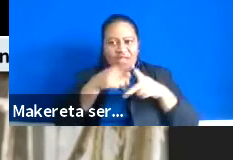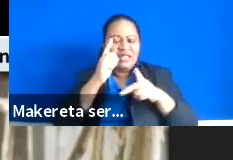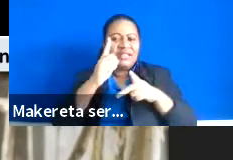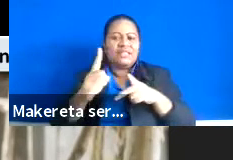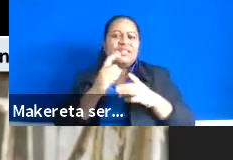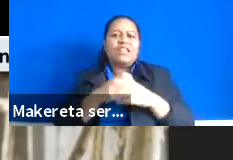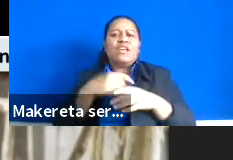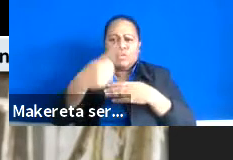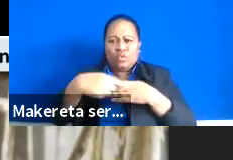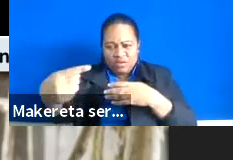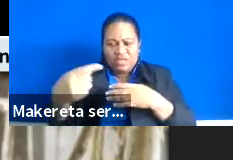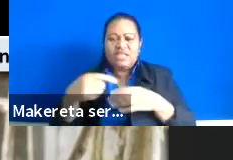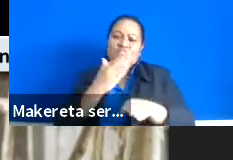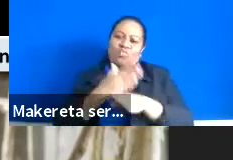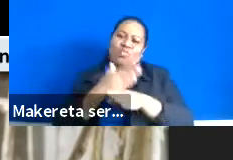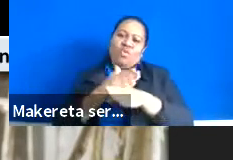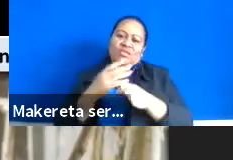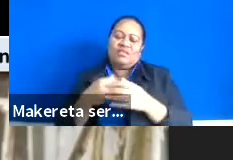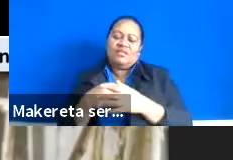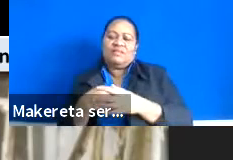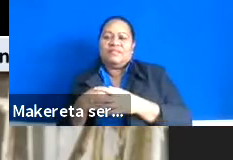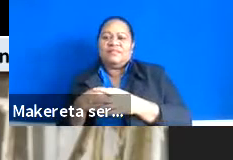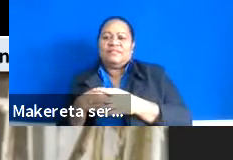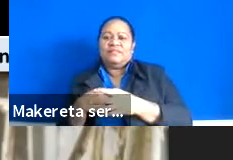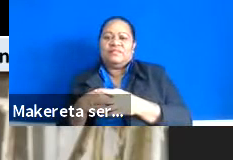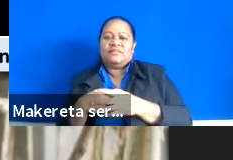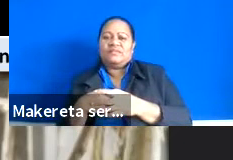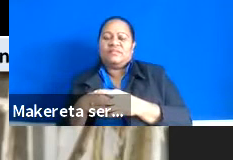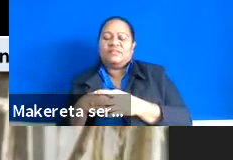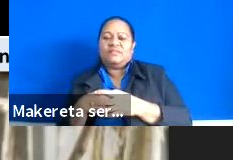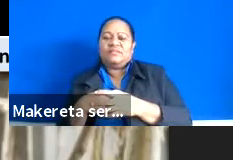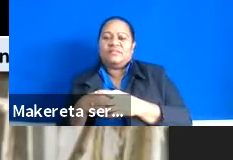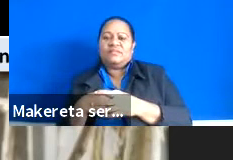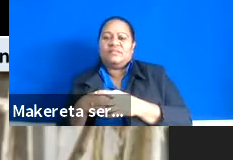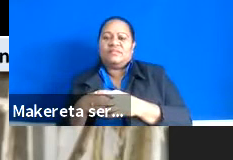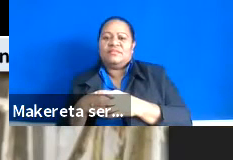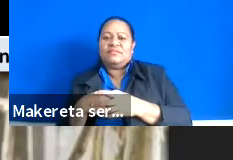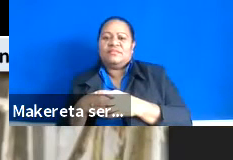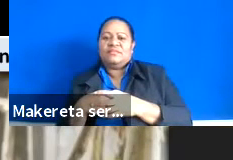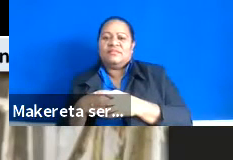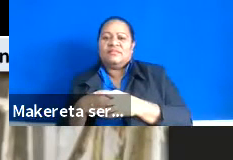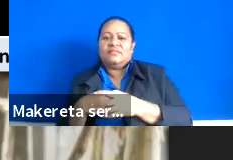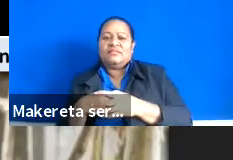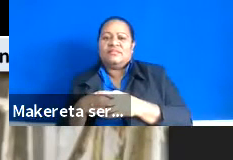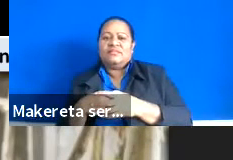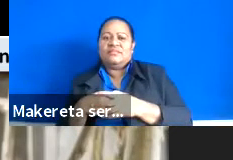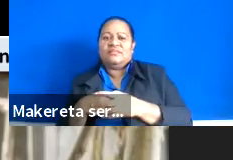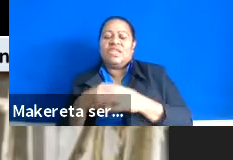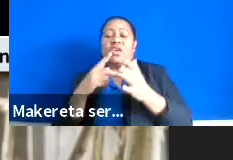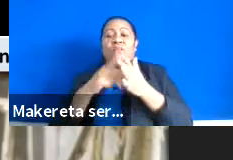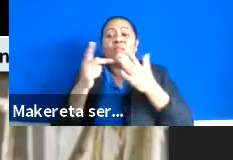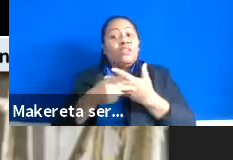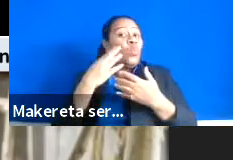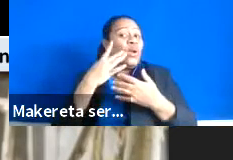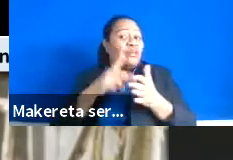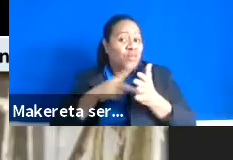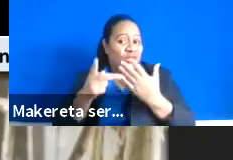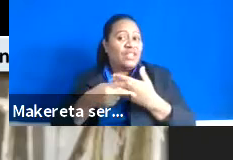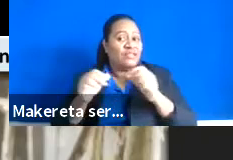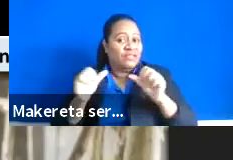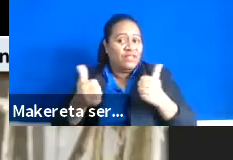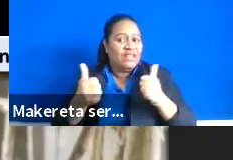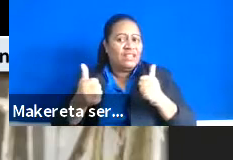to do this work. And even after the project ended, that was a